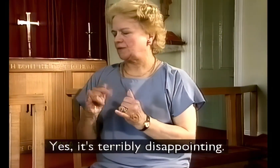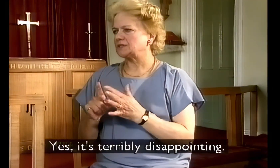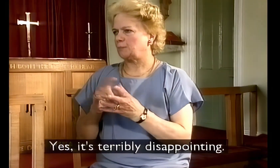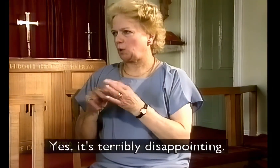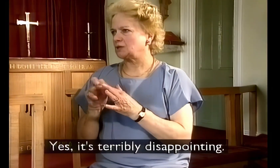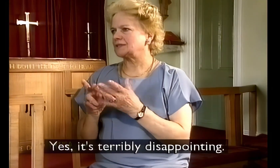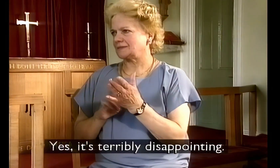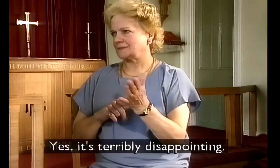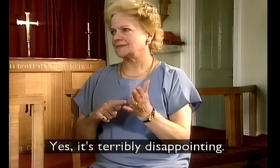yes.